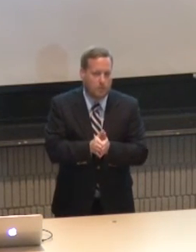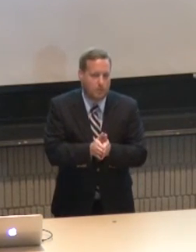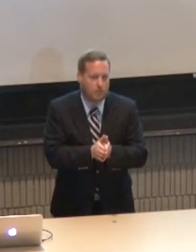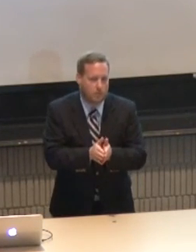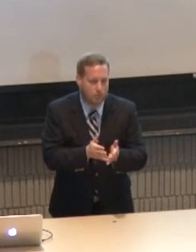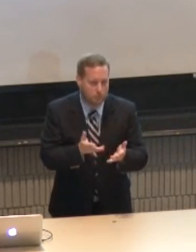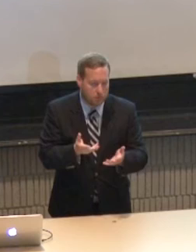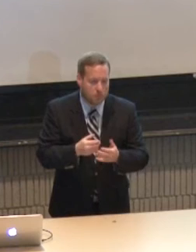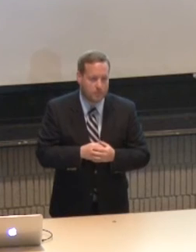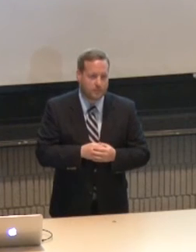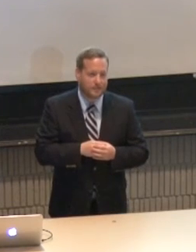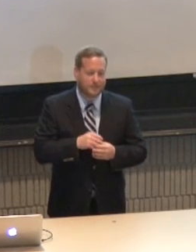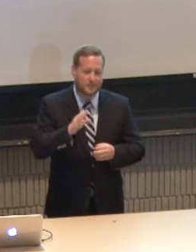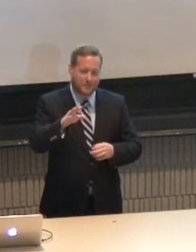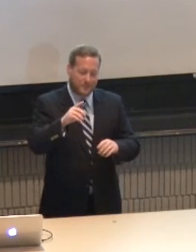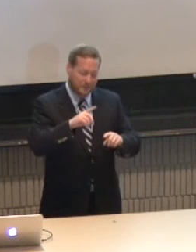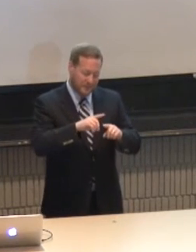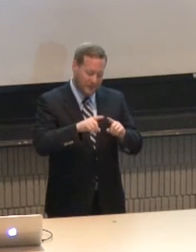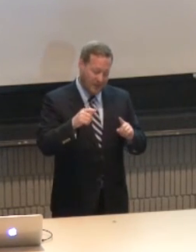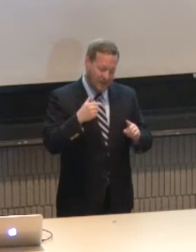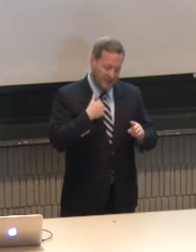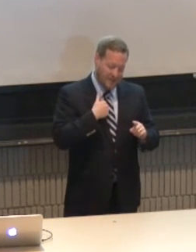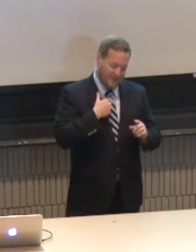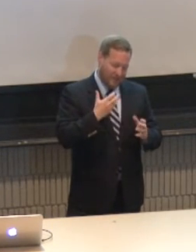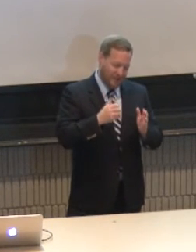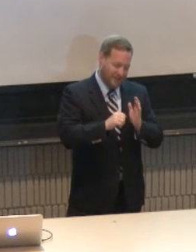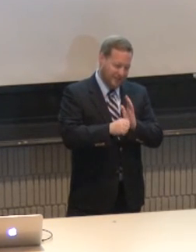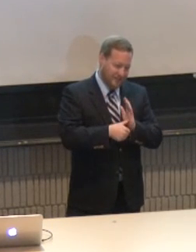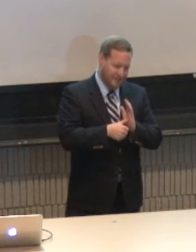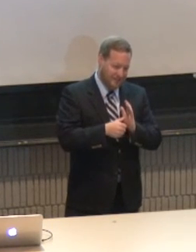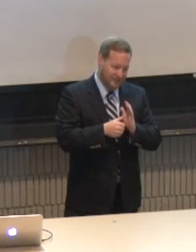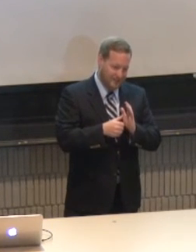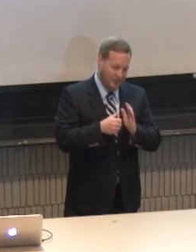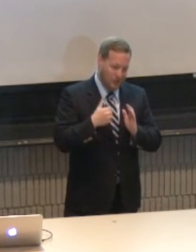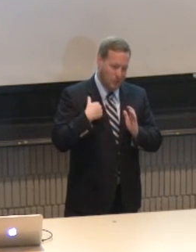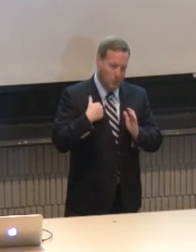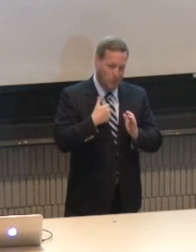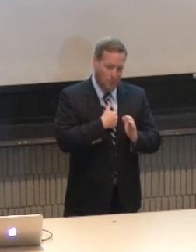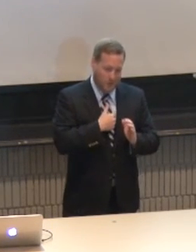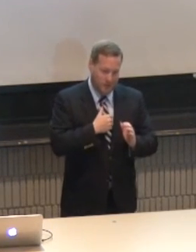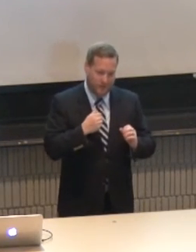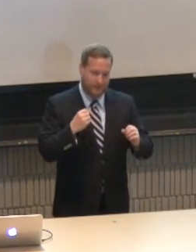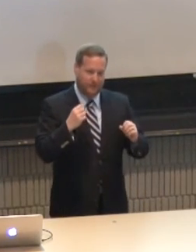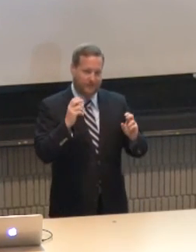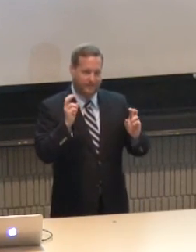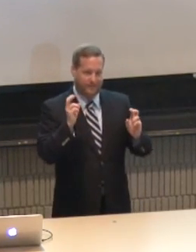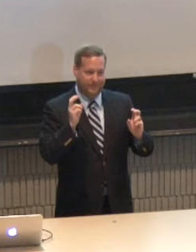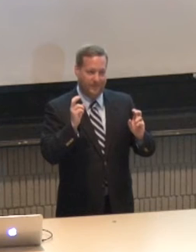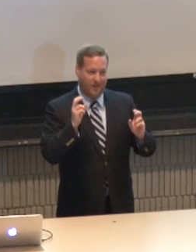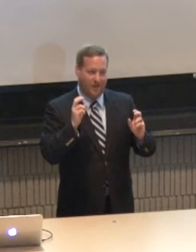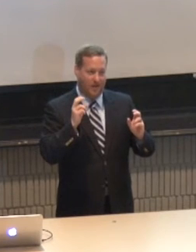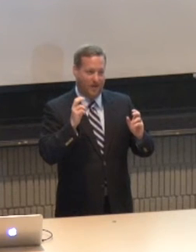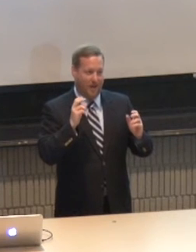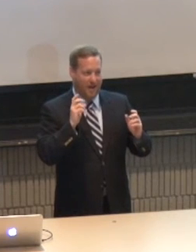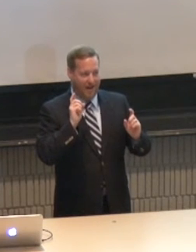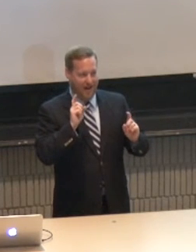deaf adults that allows the parents to both become more excited about the use of ASL, but also expose the child to a role